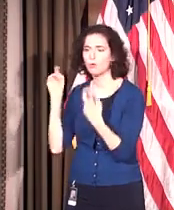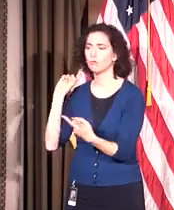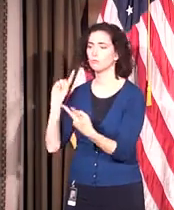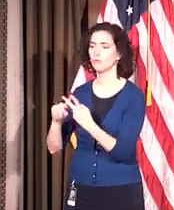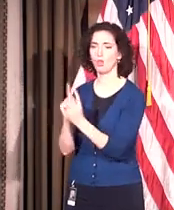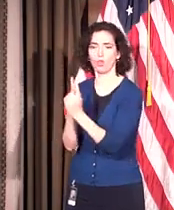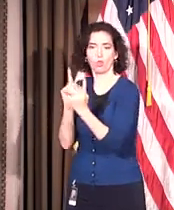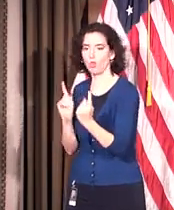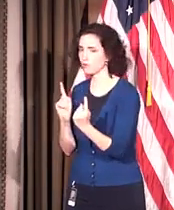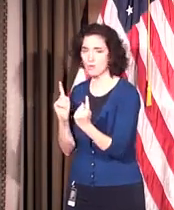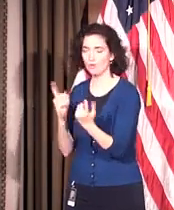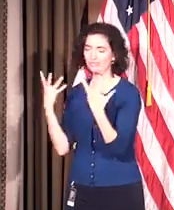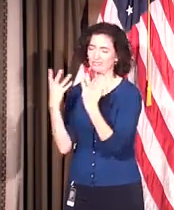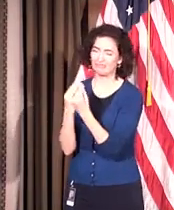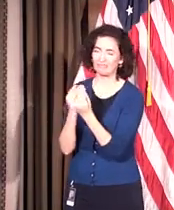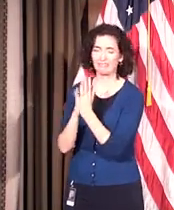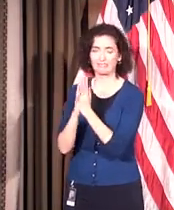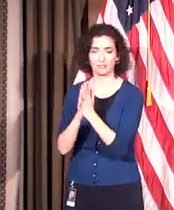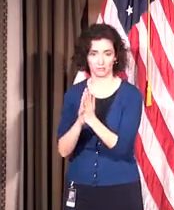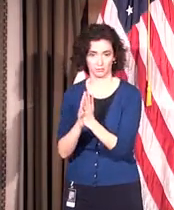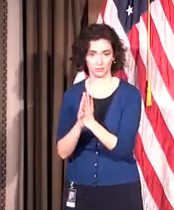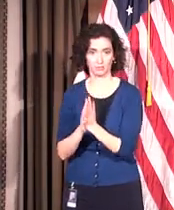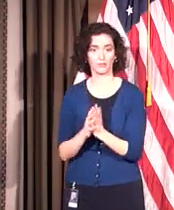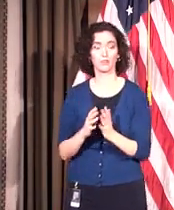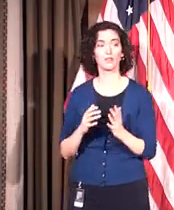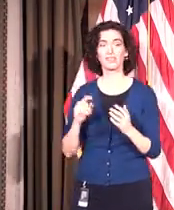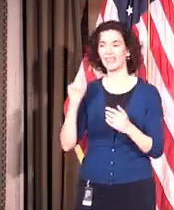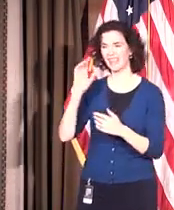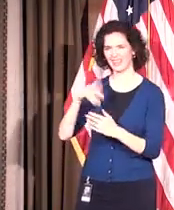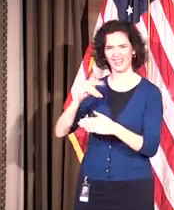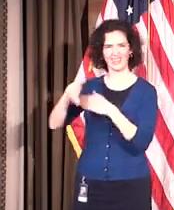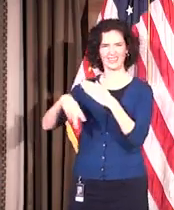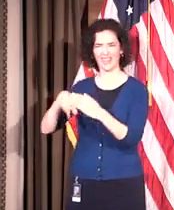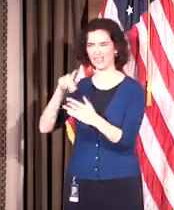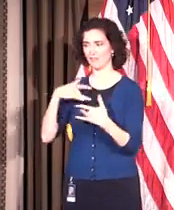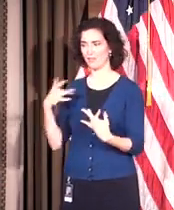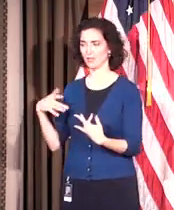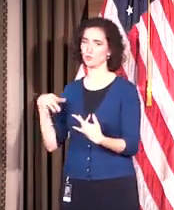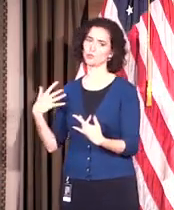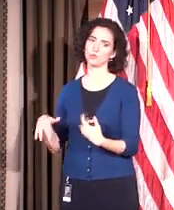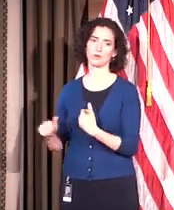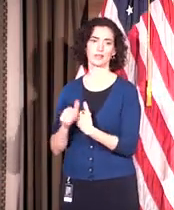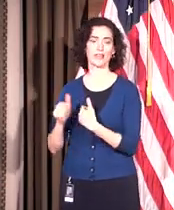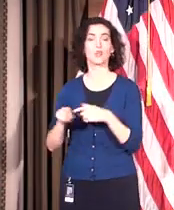and distancing. Potluck style dinners, those are the sorts of things really